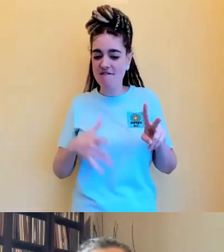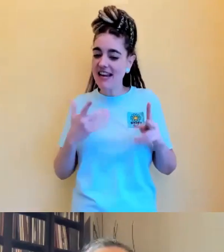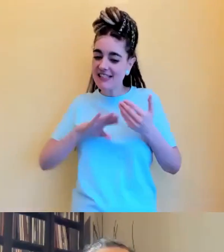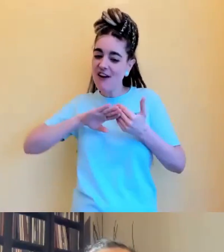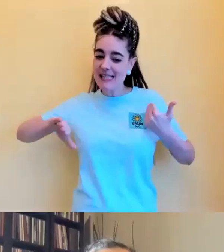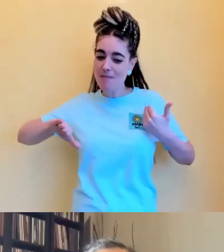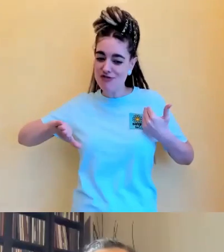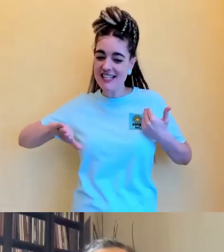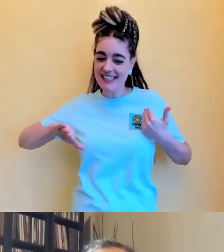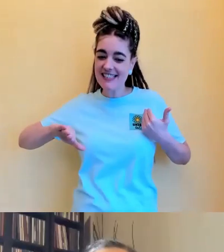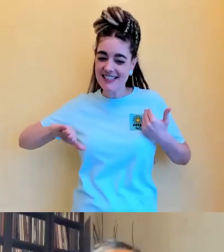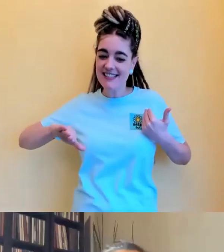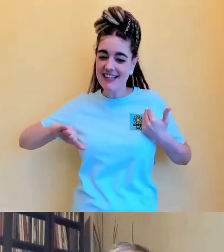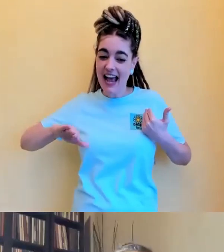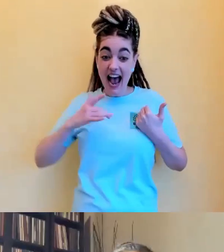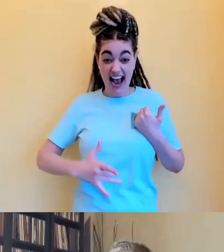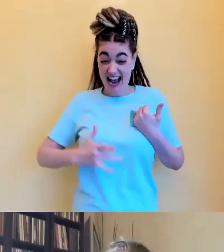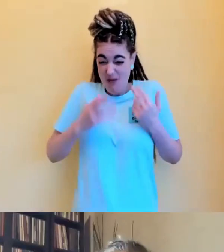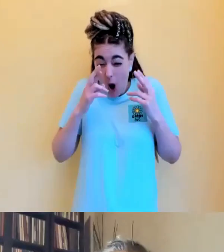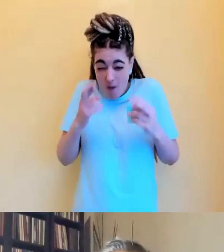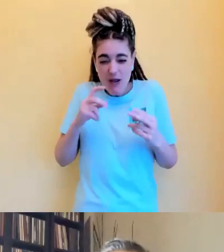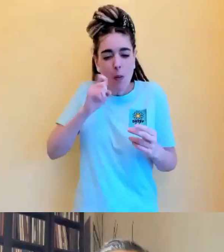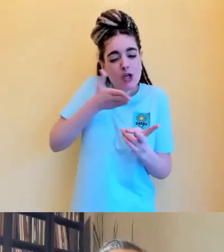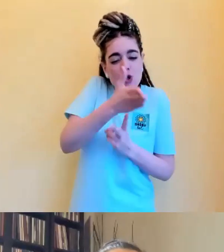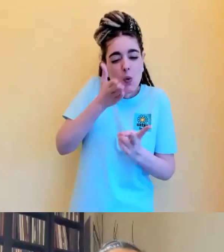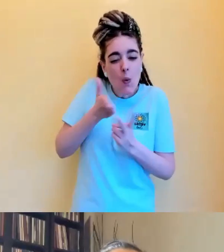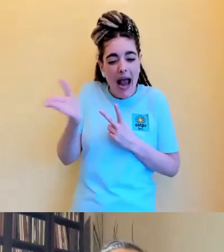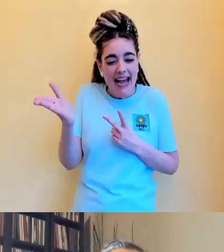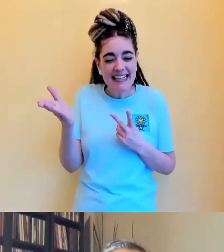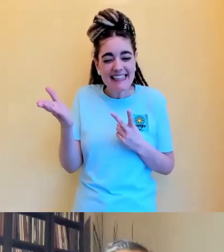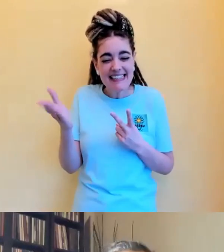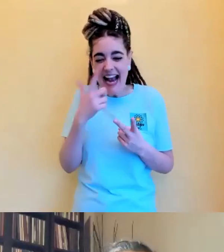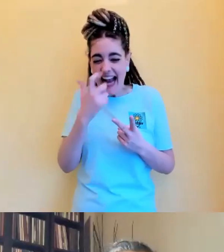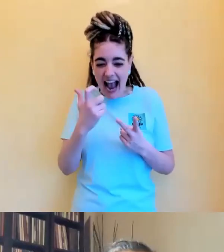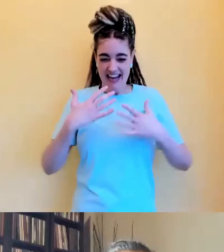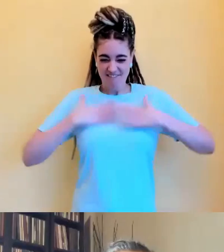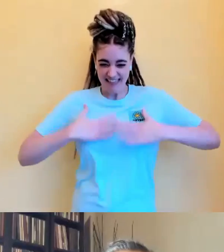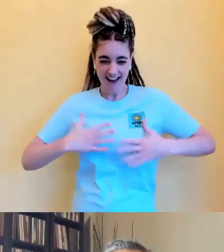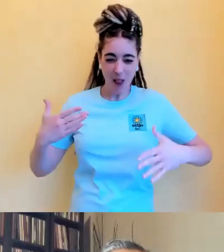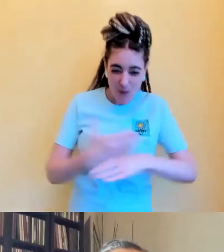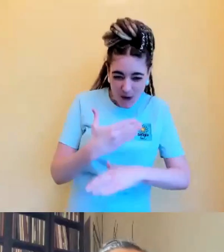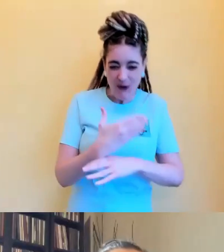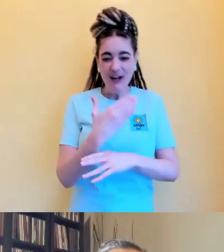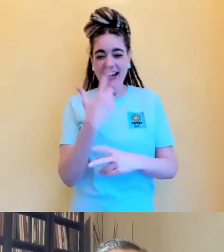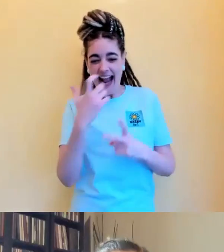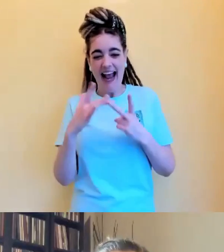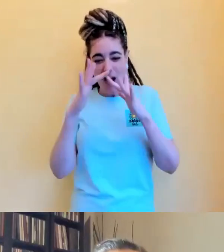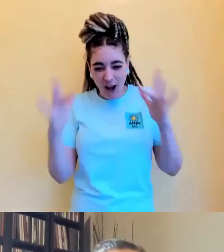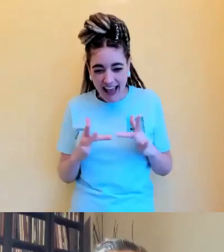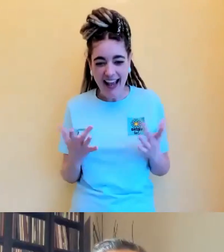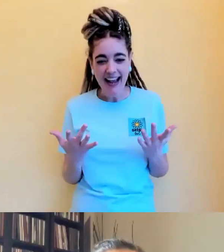And I really hope that there will be two strands, and that there will be a way of going back to being in the same physical space as audience